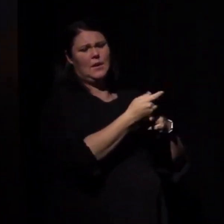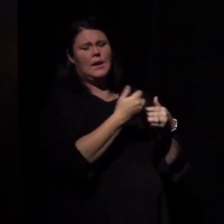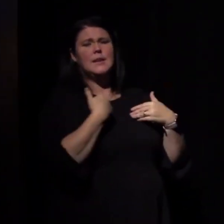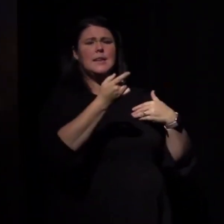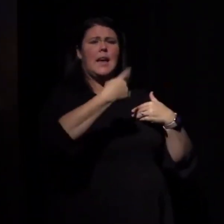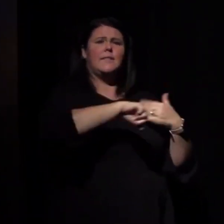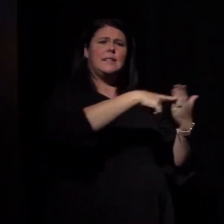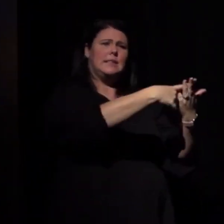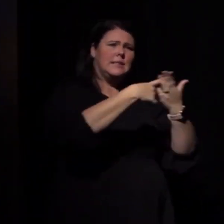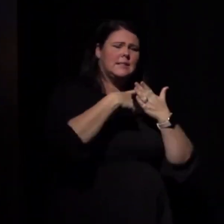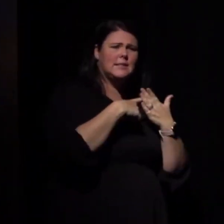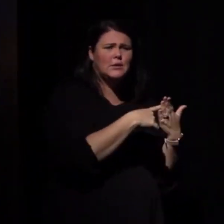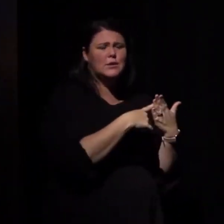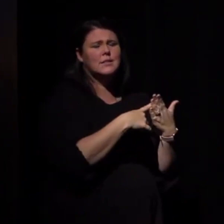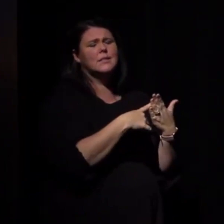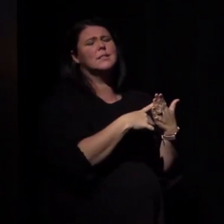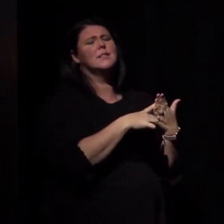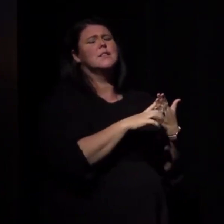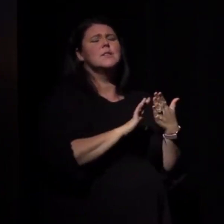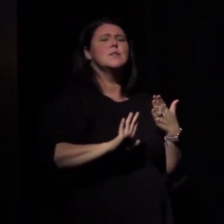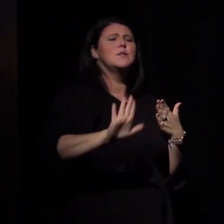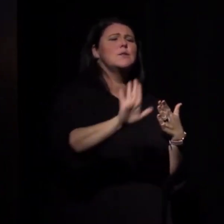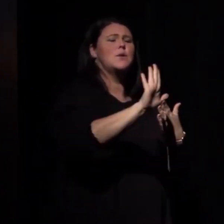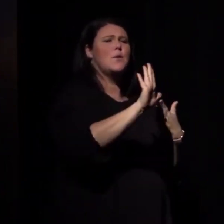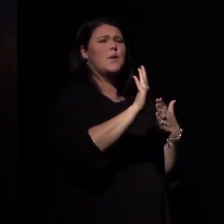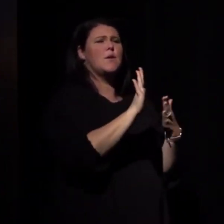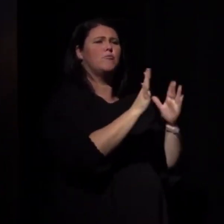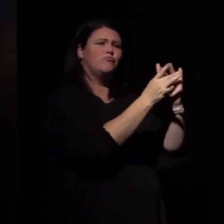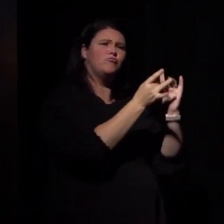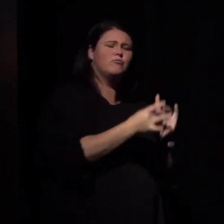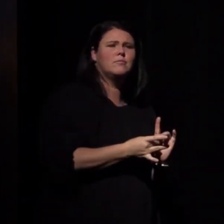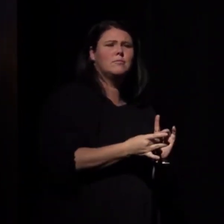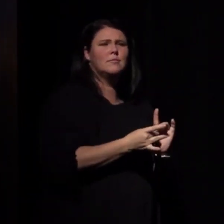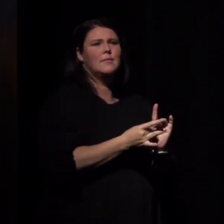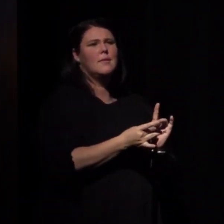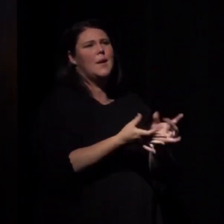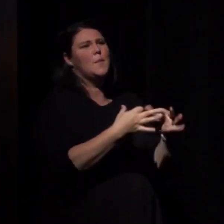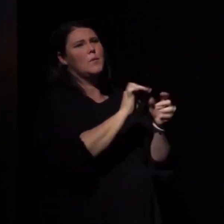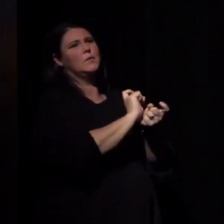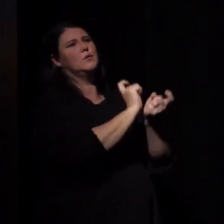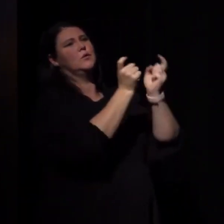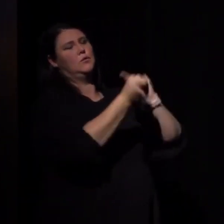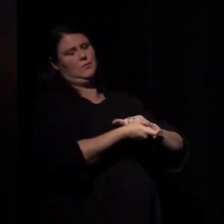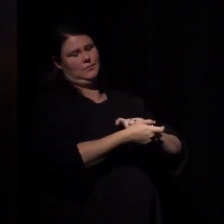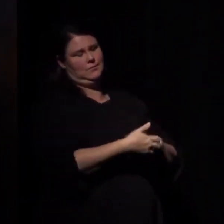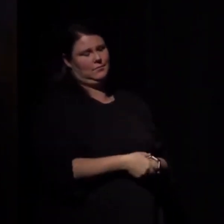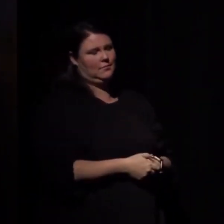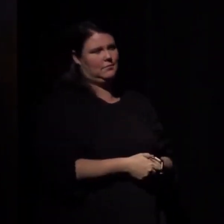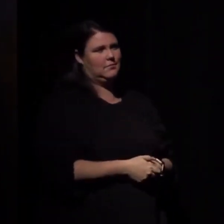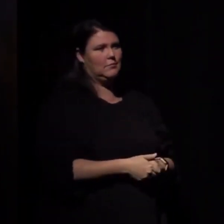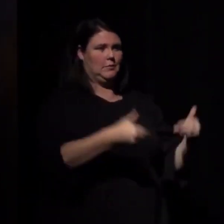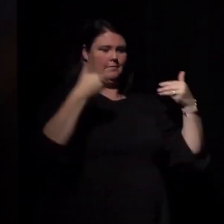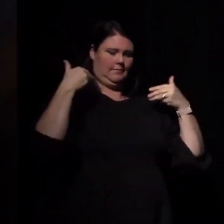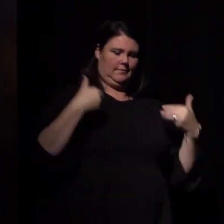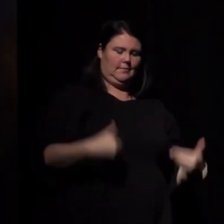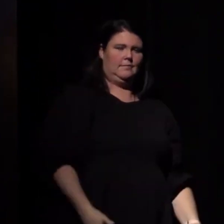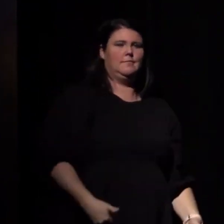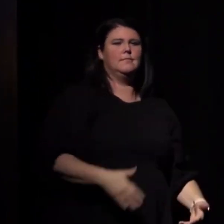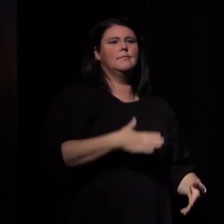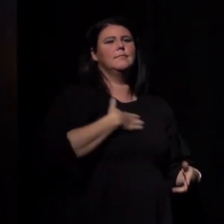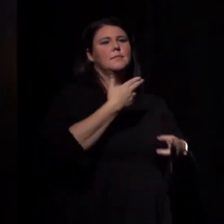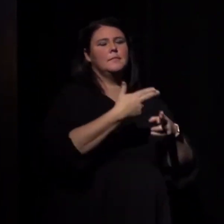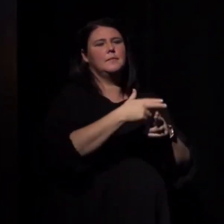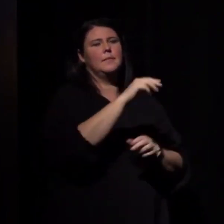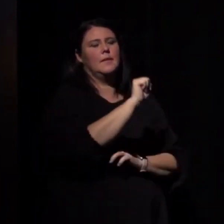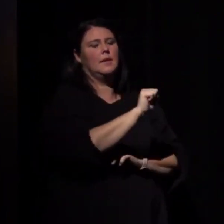discussions, care enough to have your voice, and care enough to make a difference. To formally introduce myself, my name is